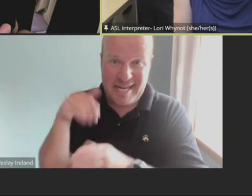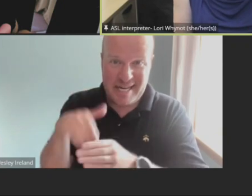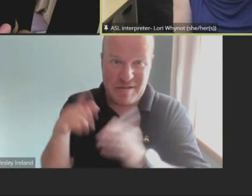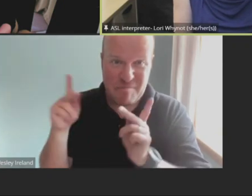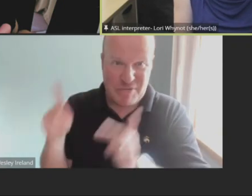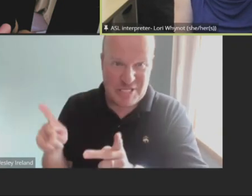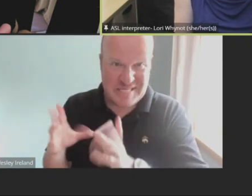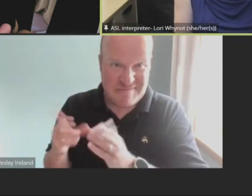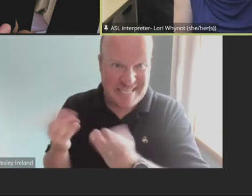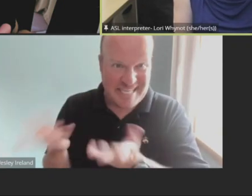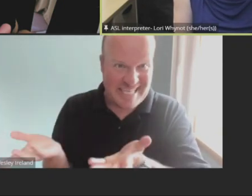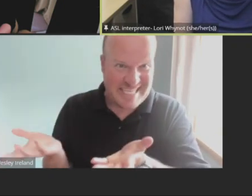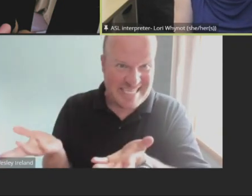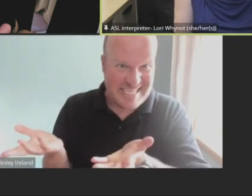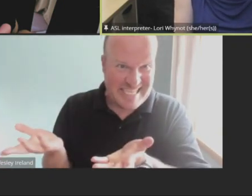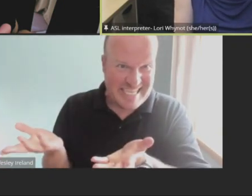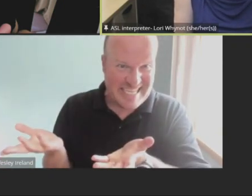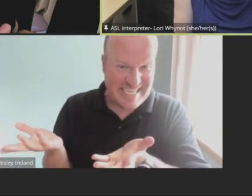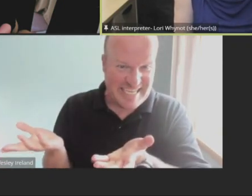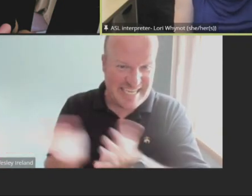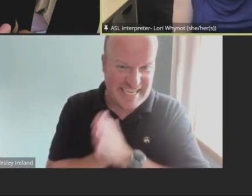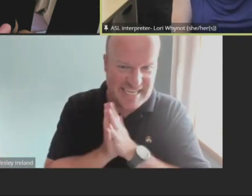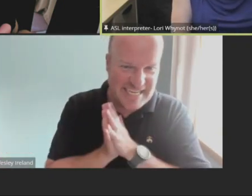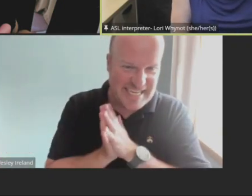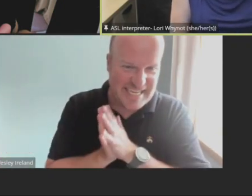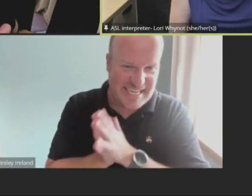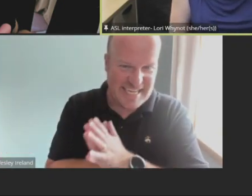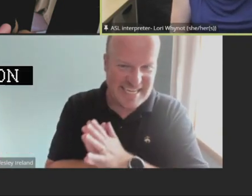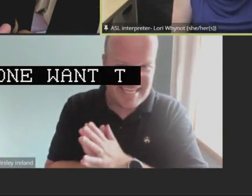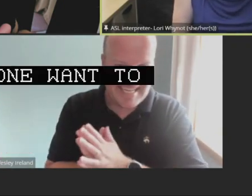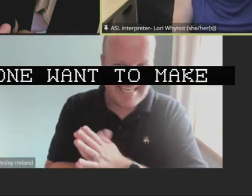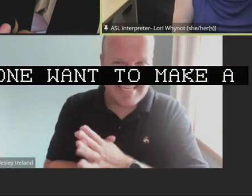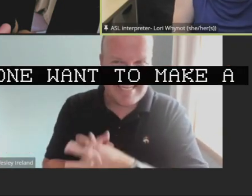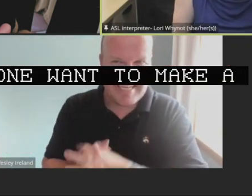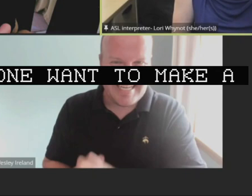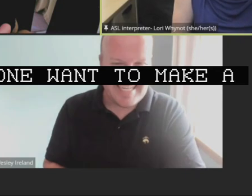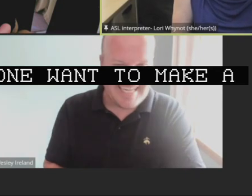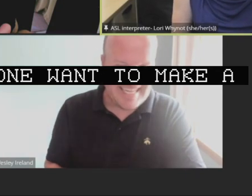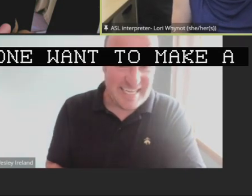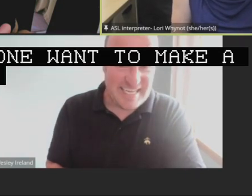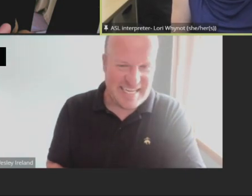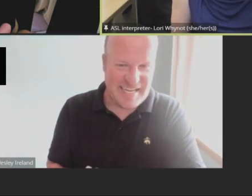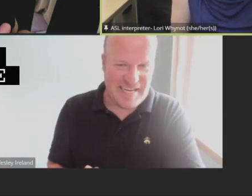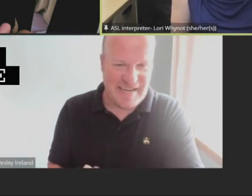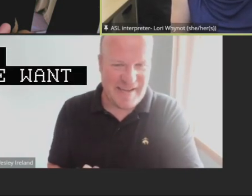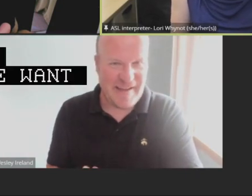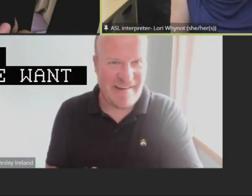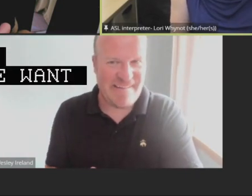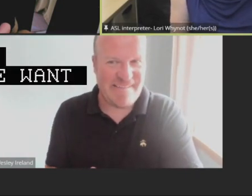Does anyone want to make a comment or make an do people want to come back to in-person meetings at the City Hall?